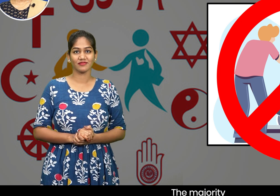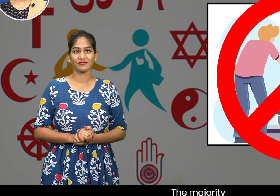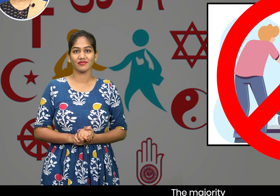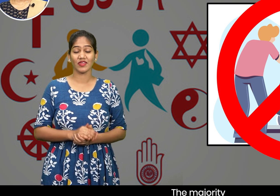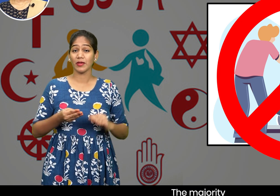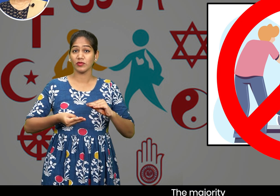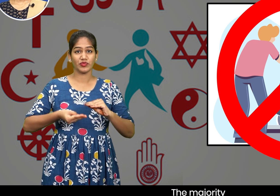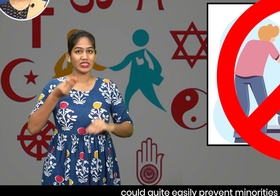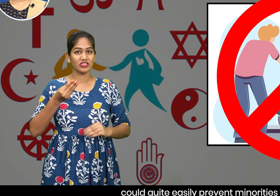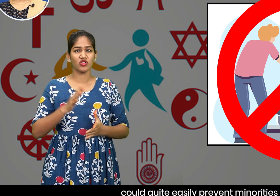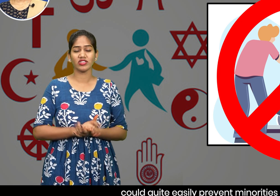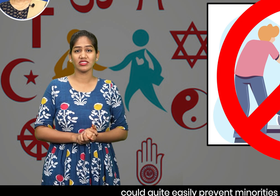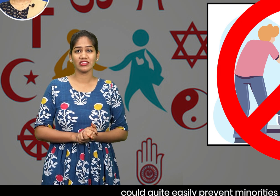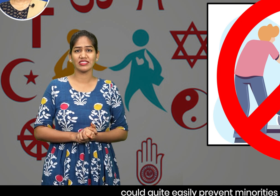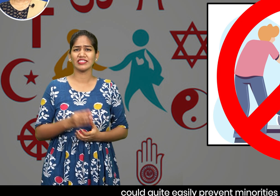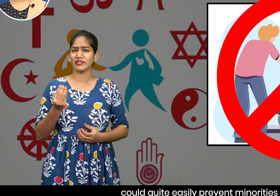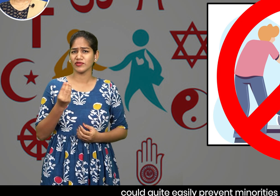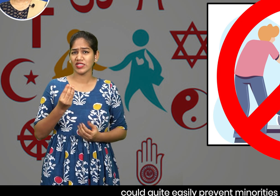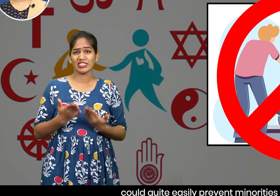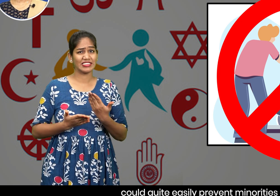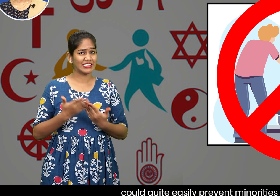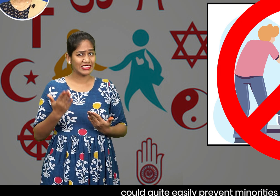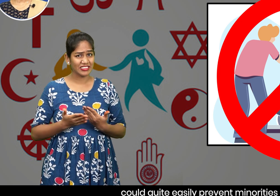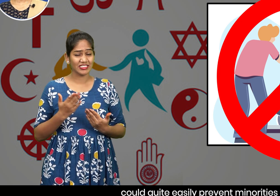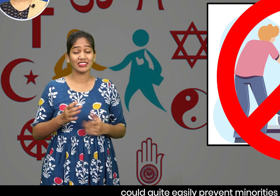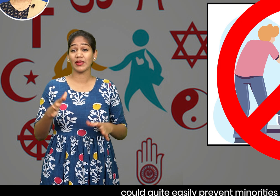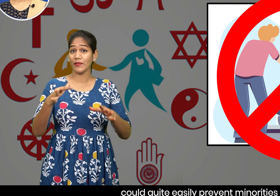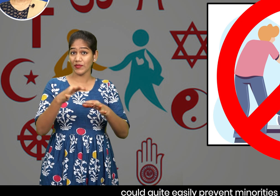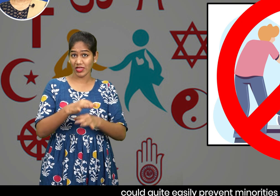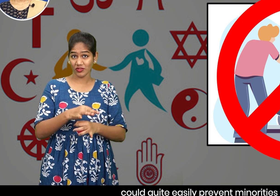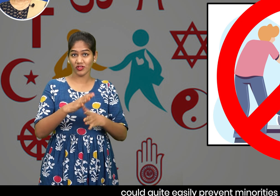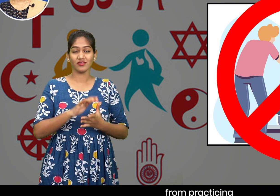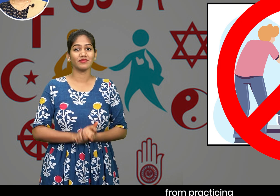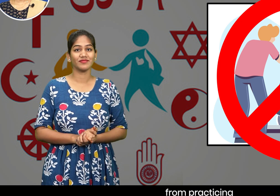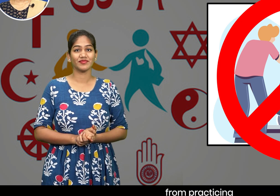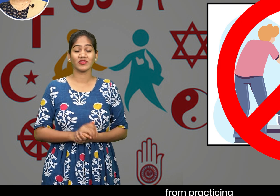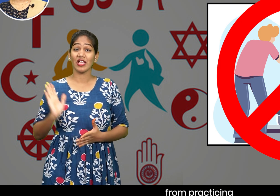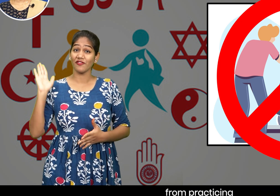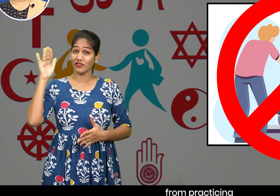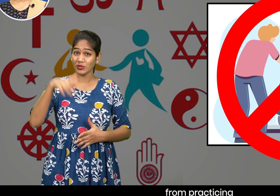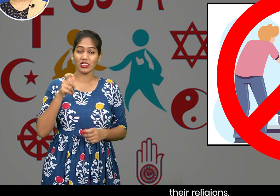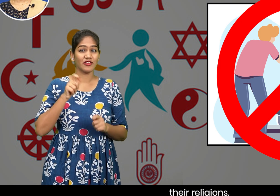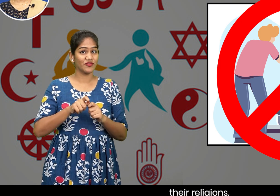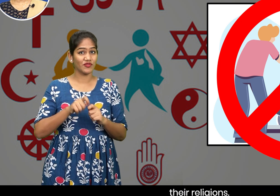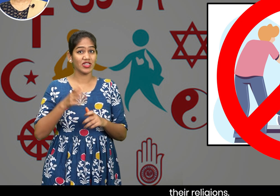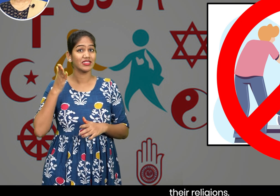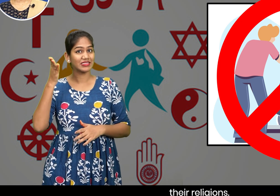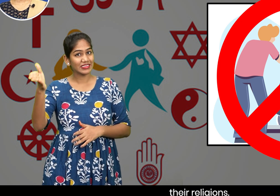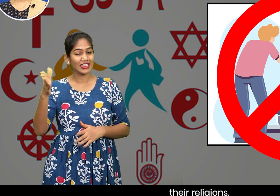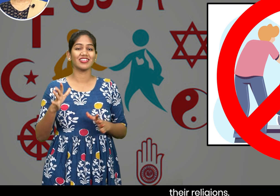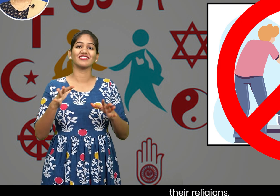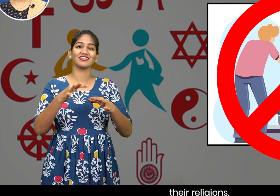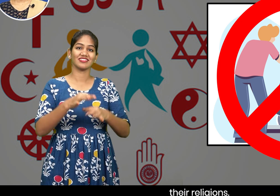The majority could quite easily prevent minorities from practicing their